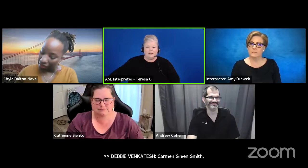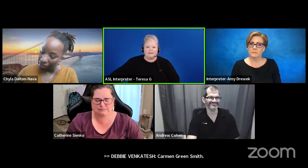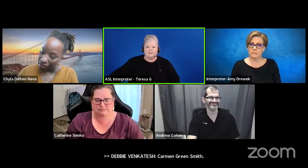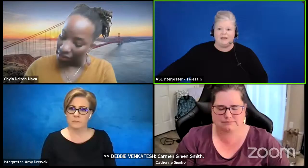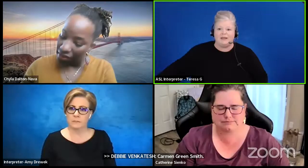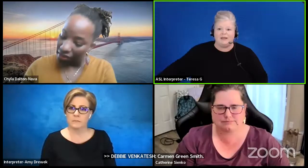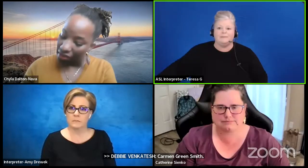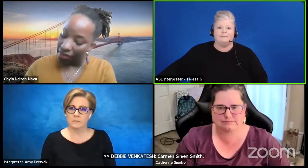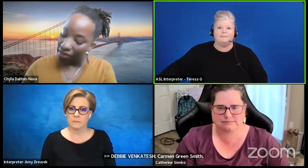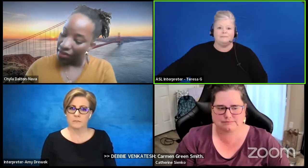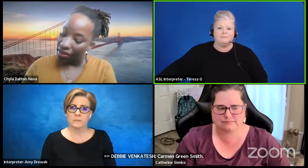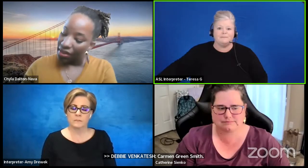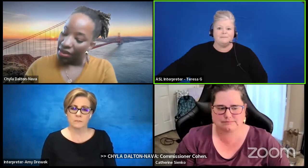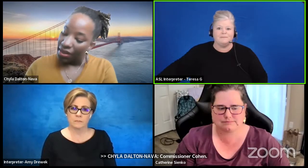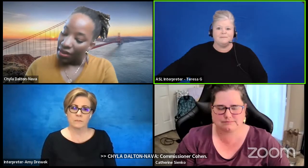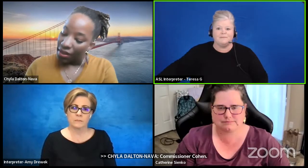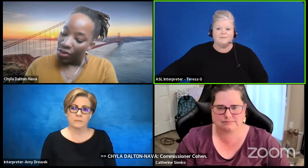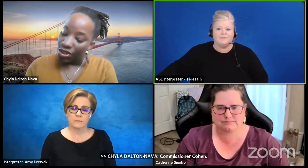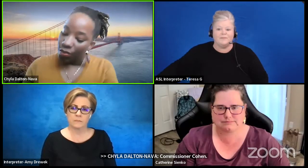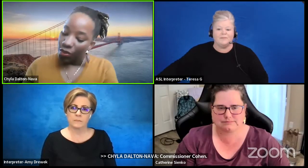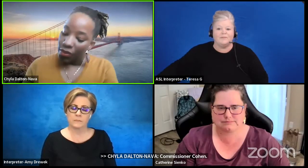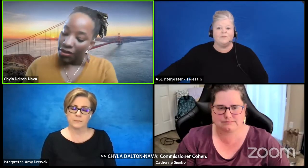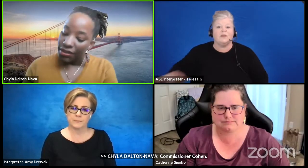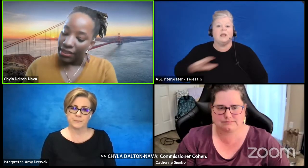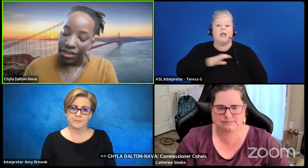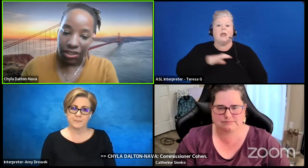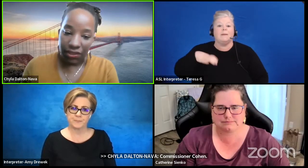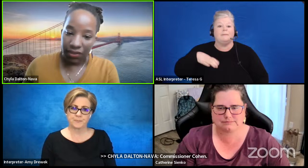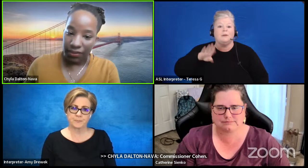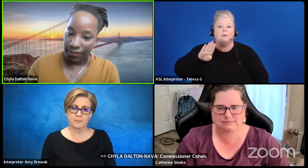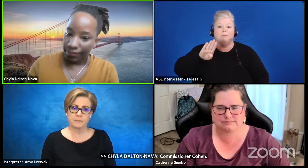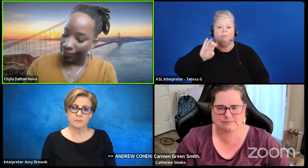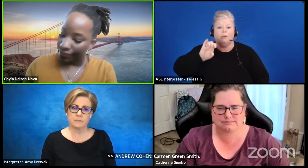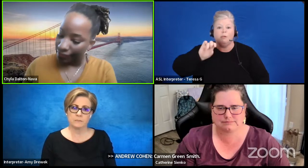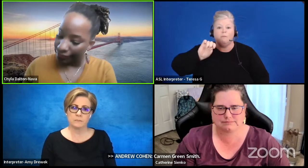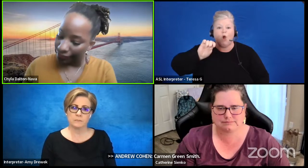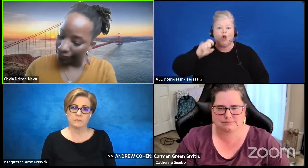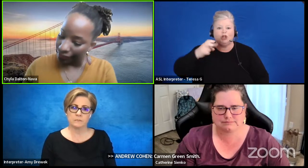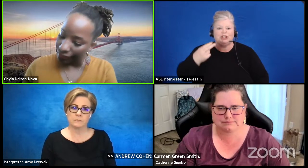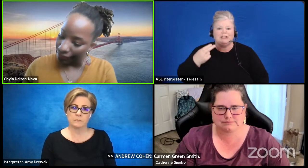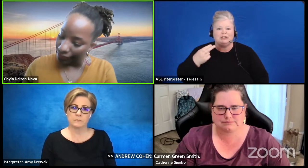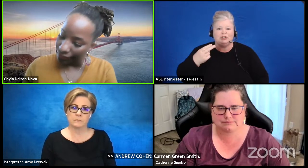Carmen Green Smith. Commissioner Bolmarsic.